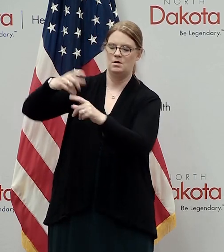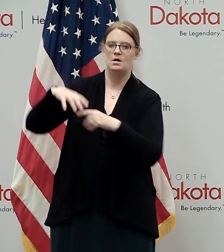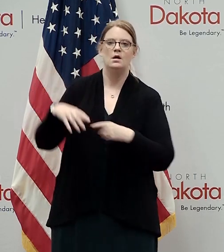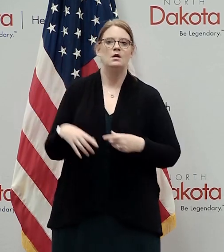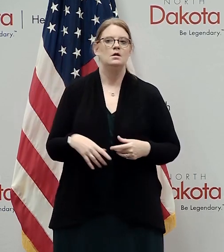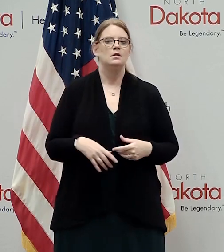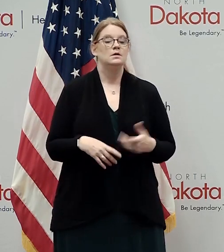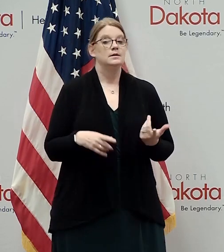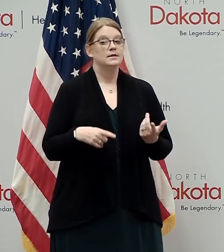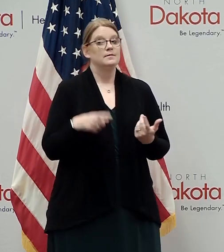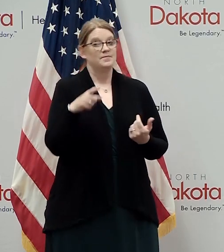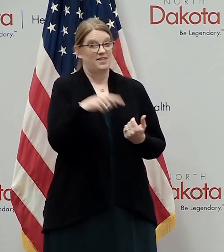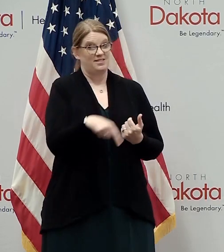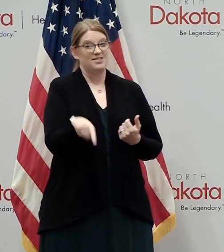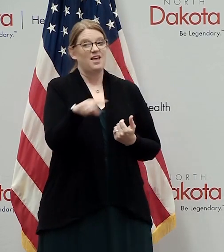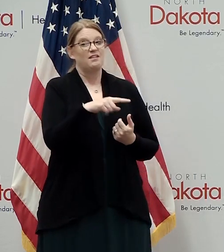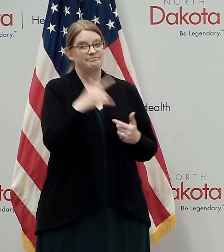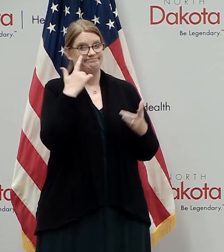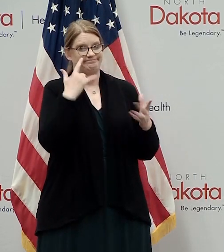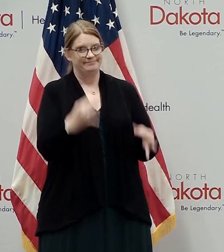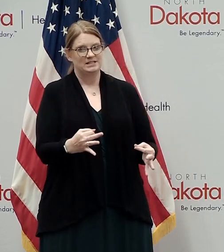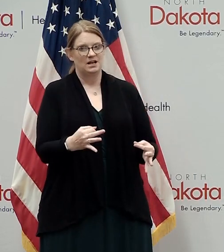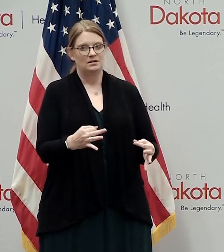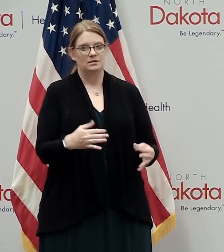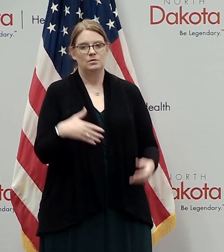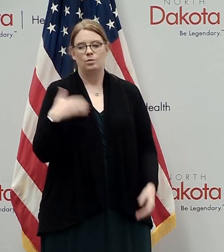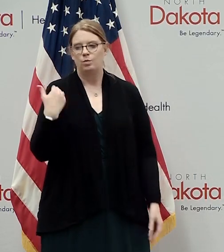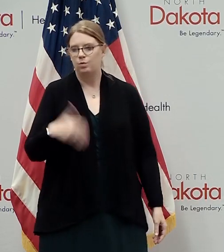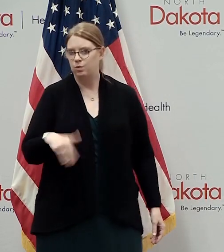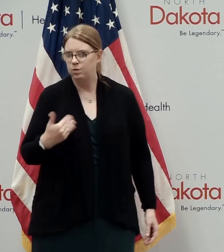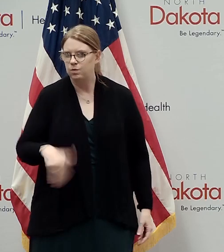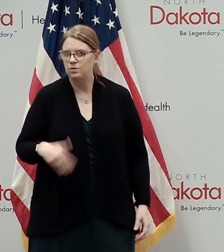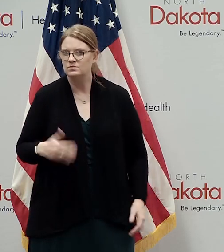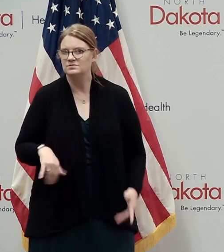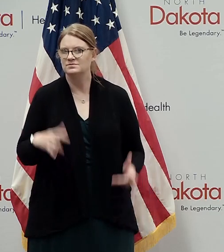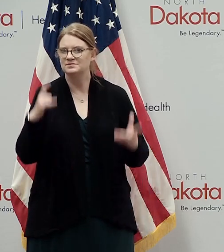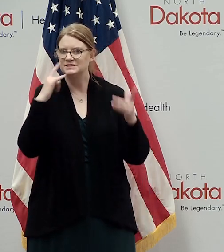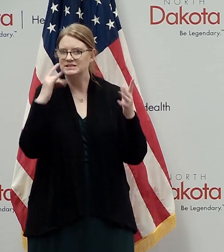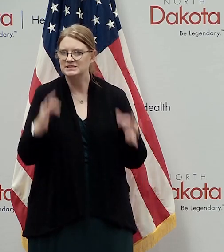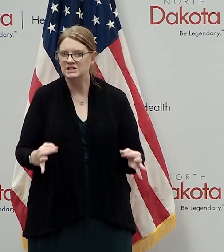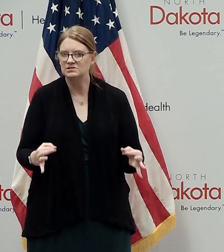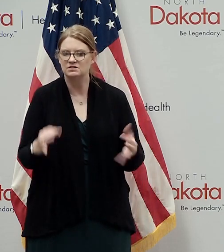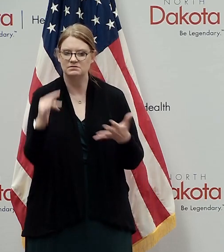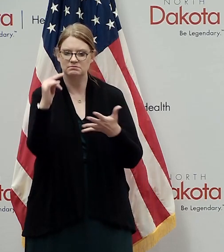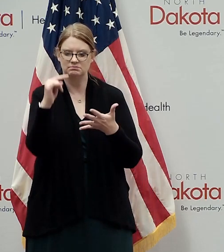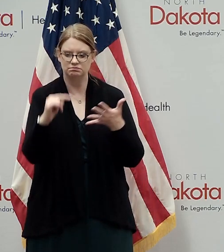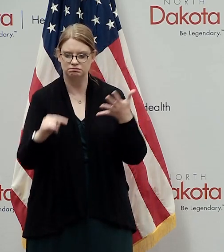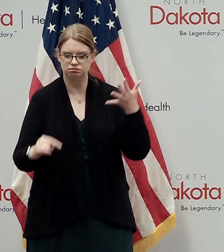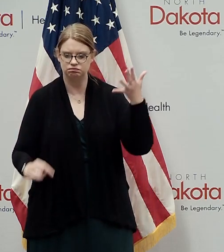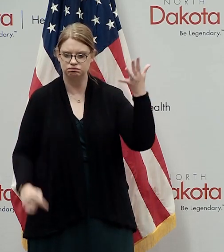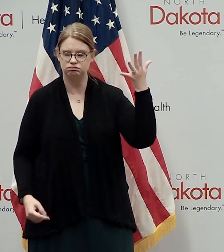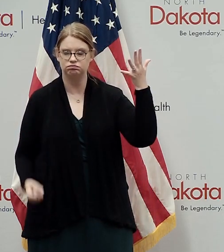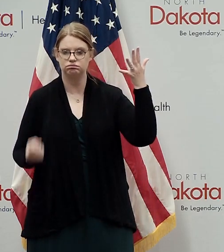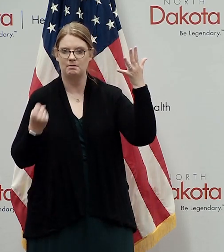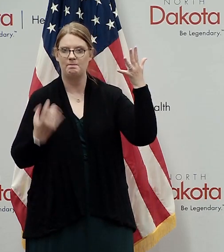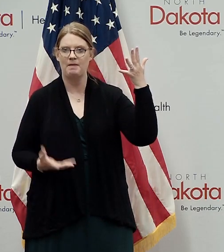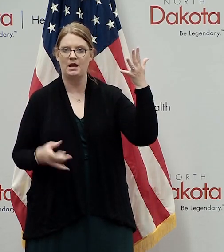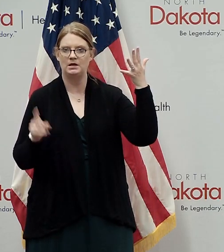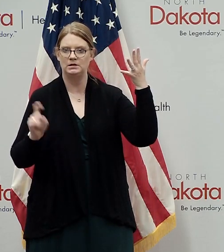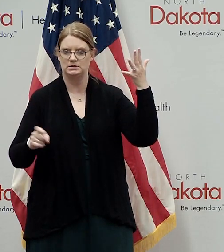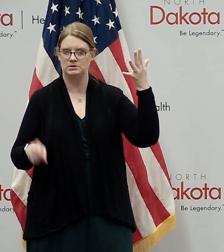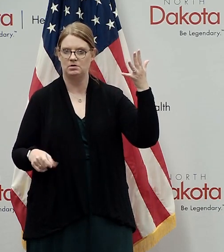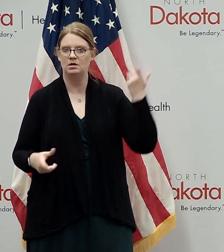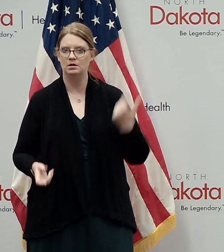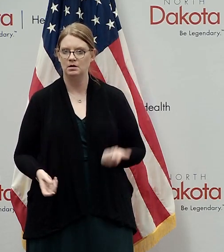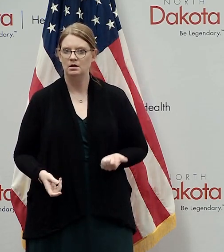the best position to make the dozens and dozens of judgment calls that will be necessary every day and